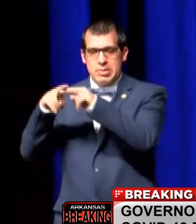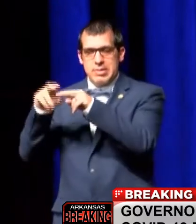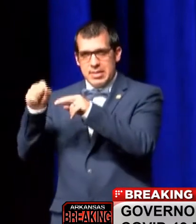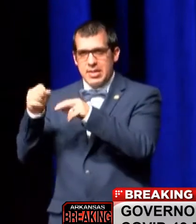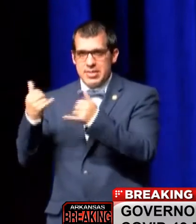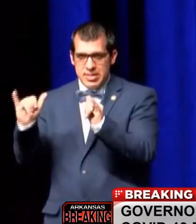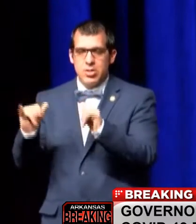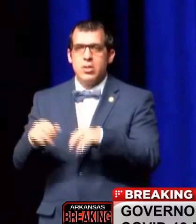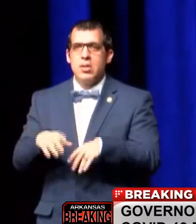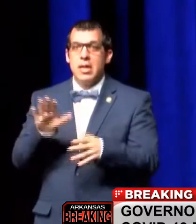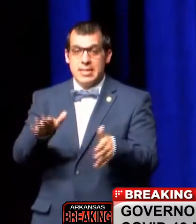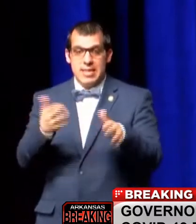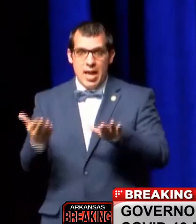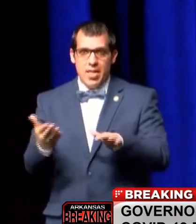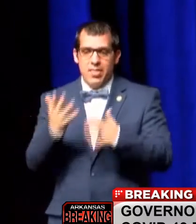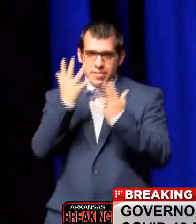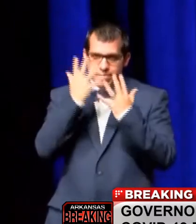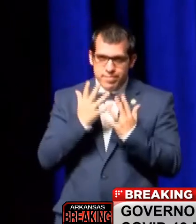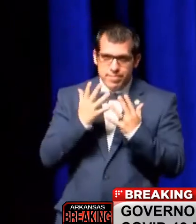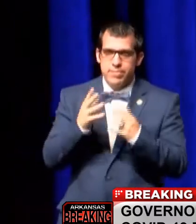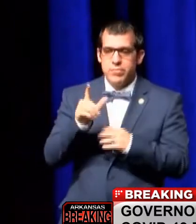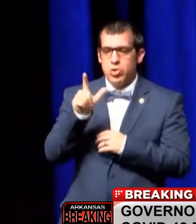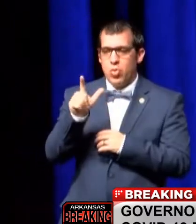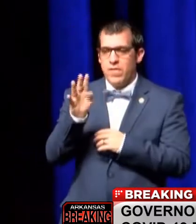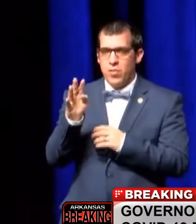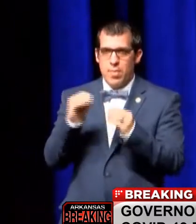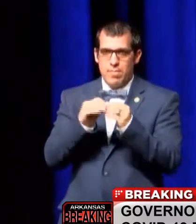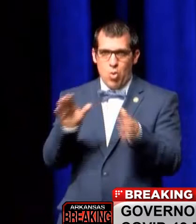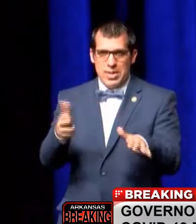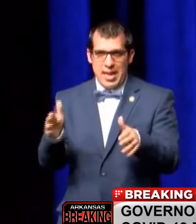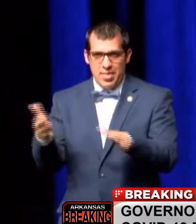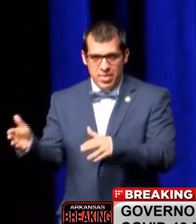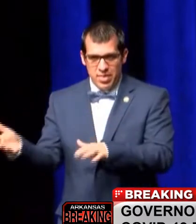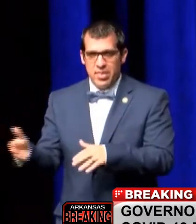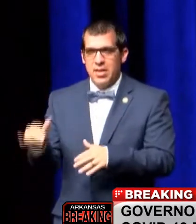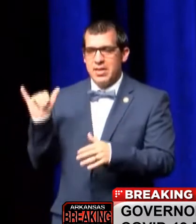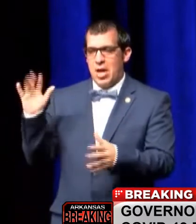of deaths, regrettably, we have 24 additional deaths. That brings us to